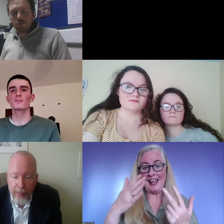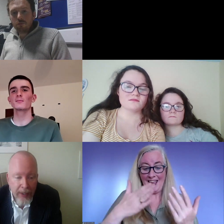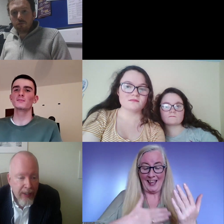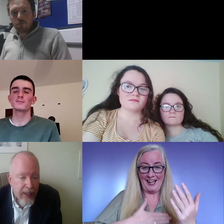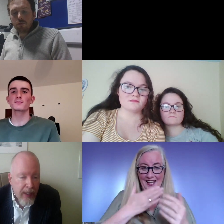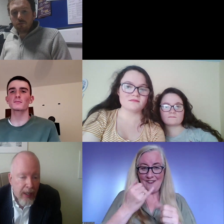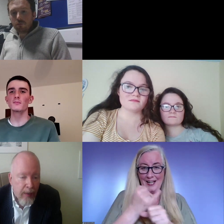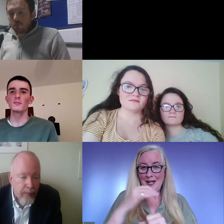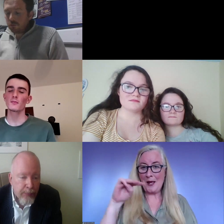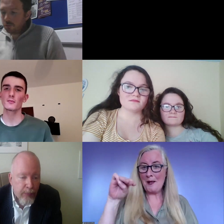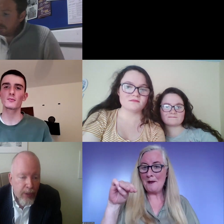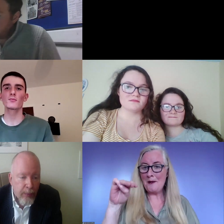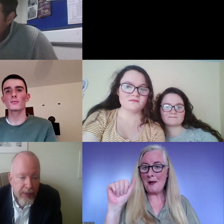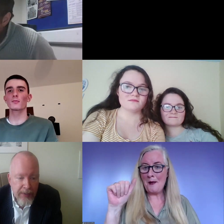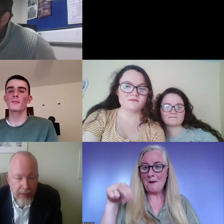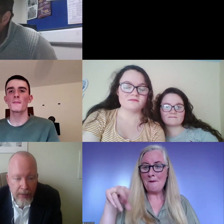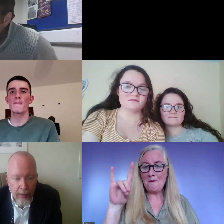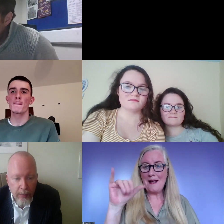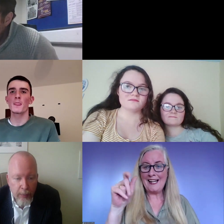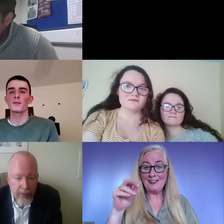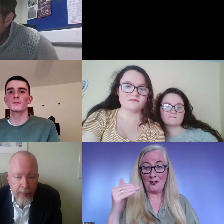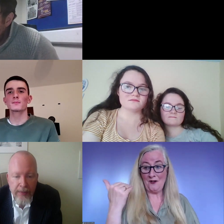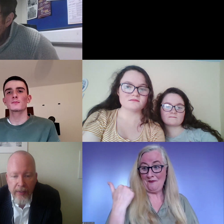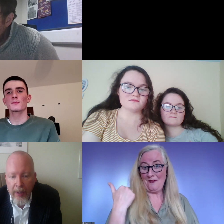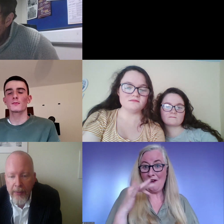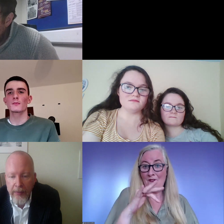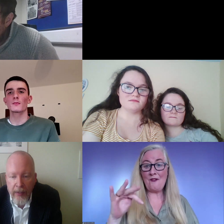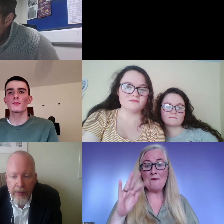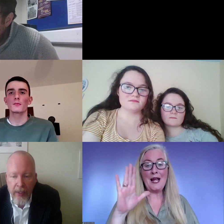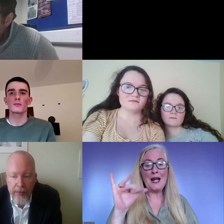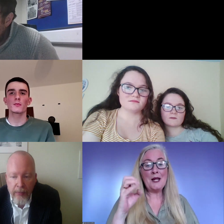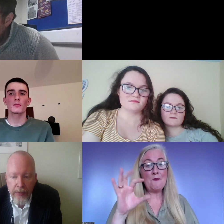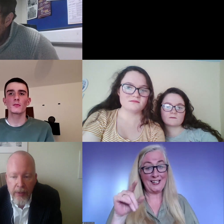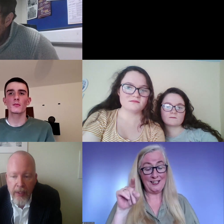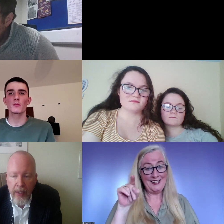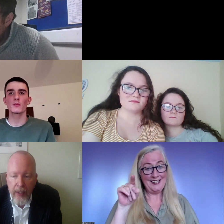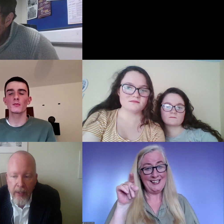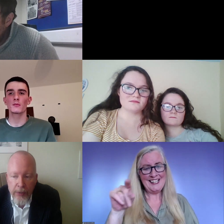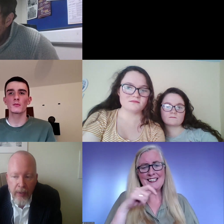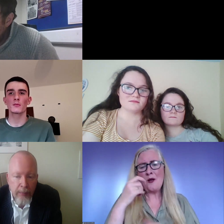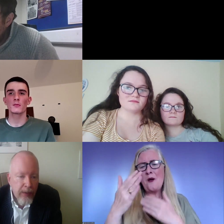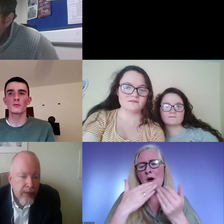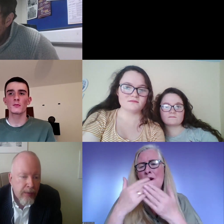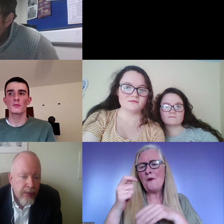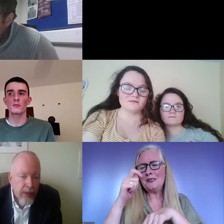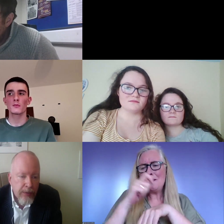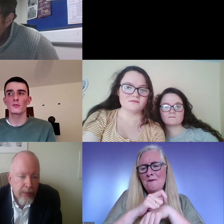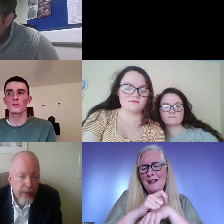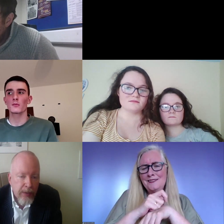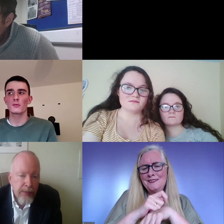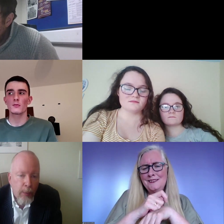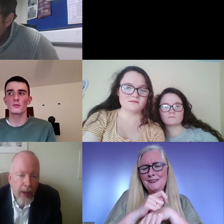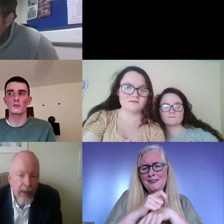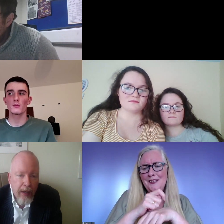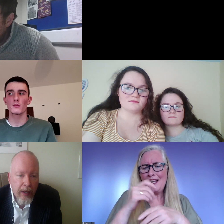moved from Limerick. And what he's asking is, what is the best thing about being involved in Sound Surfers? And would you recommend it to other youth?